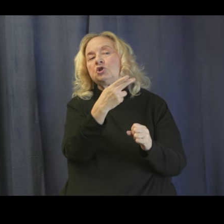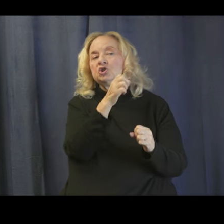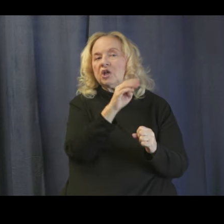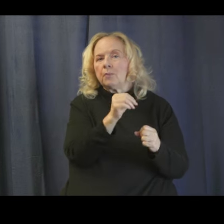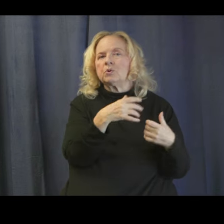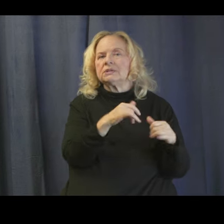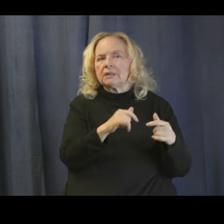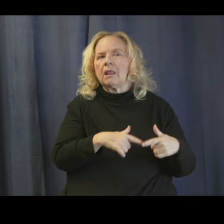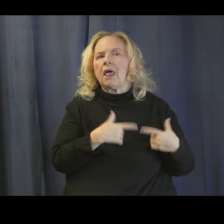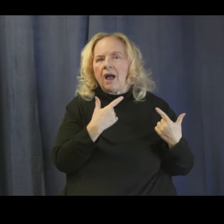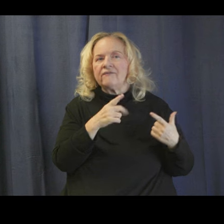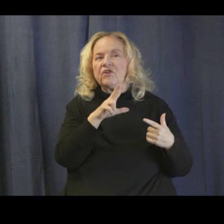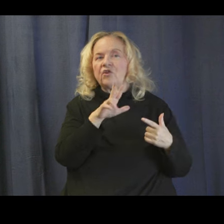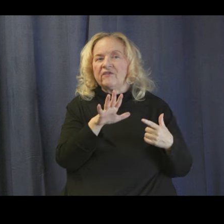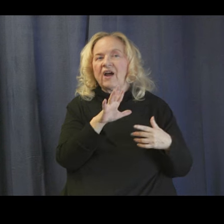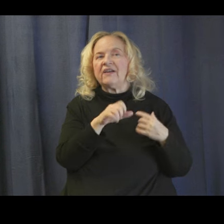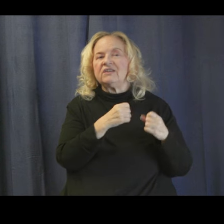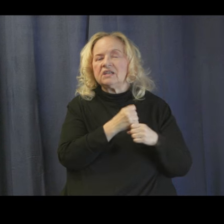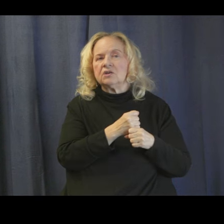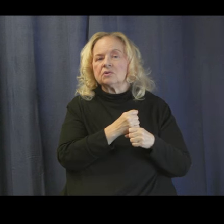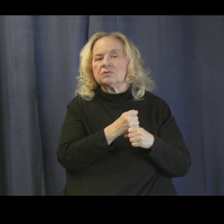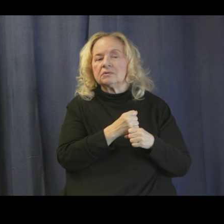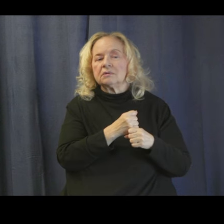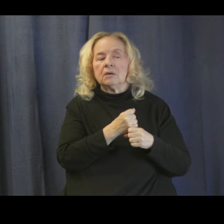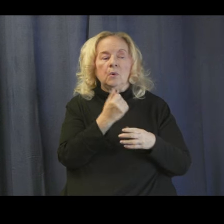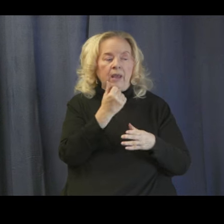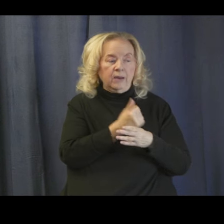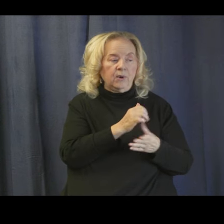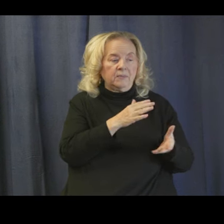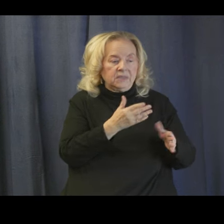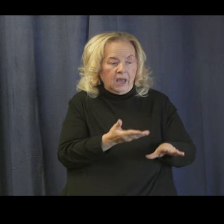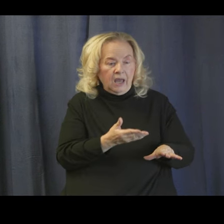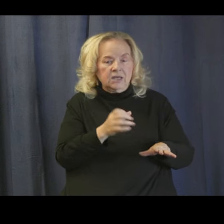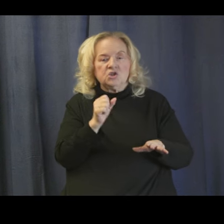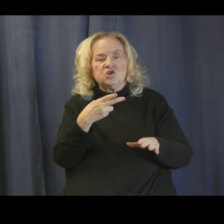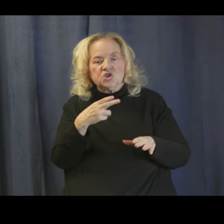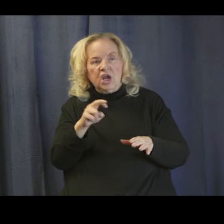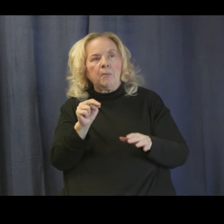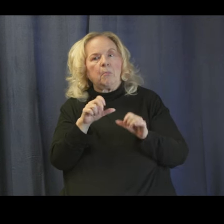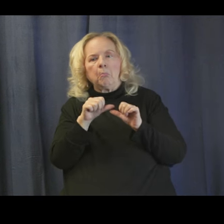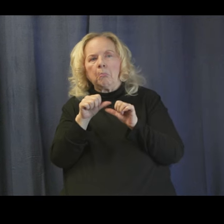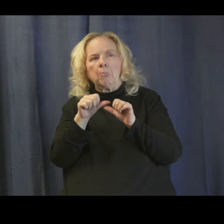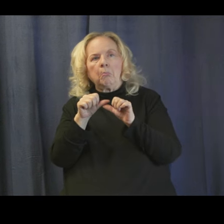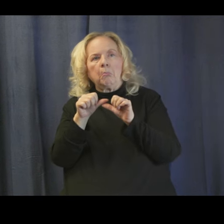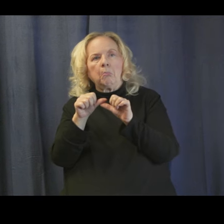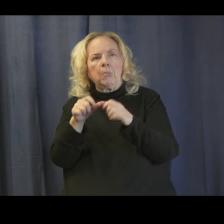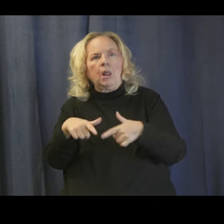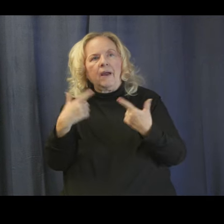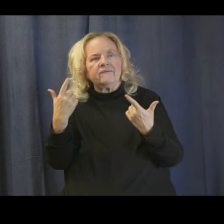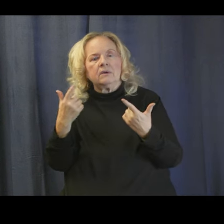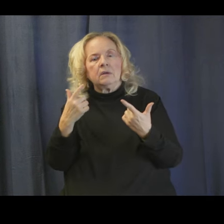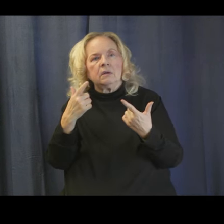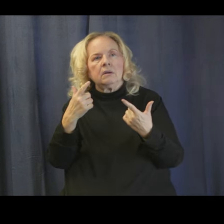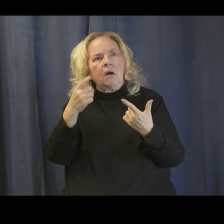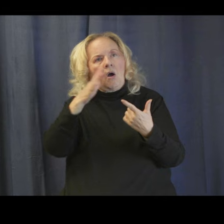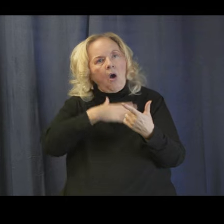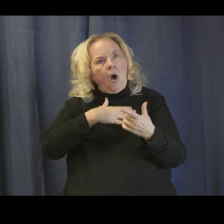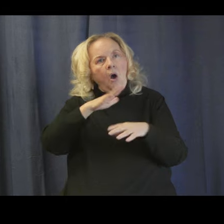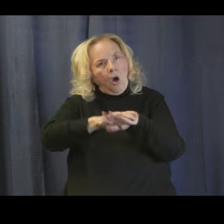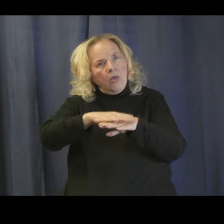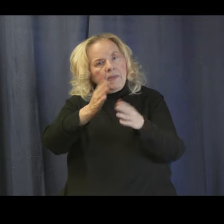Shem was still alive for another 35 years after Abraham died. The guy that was on the